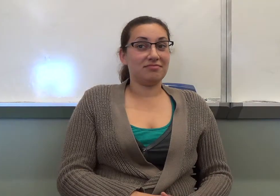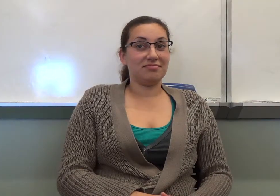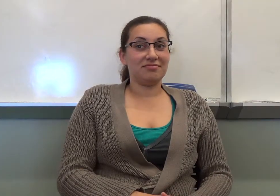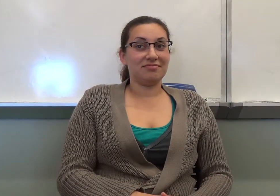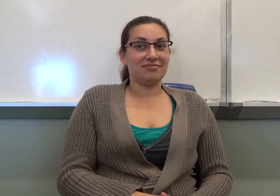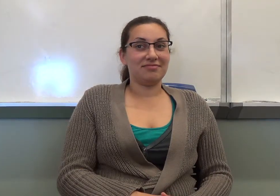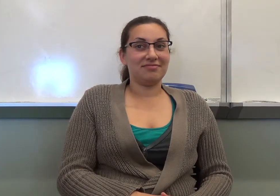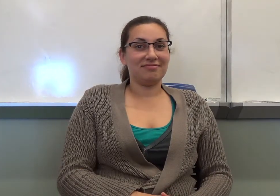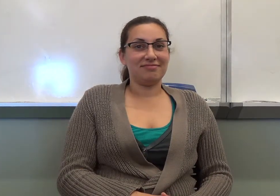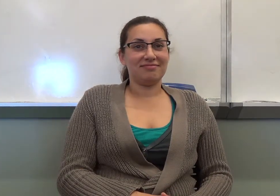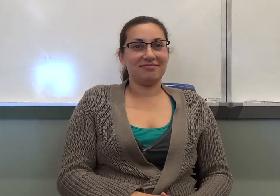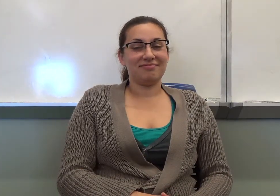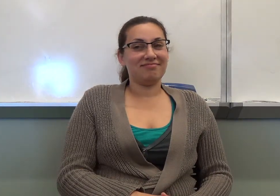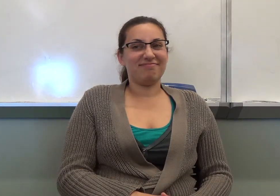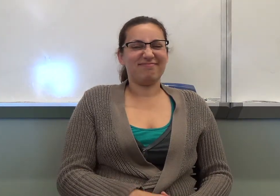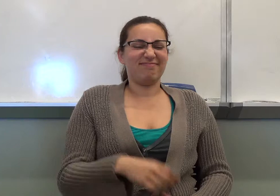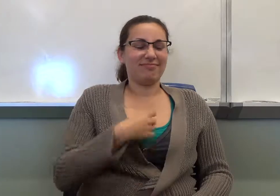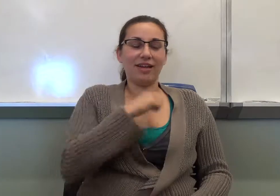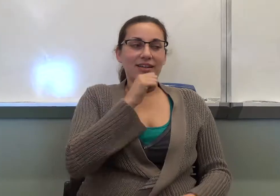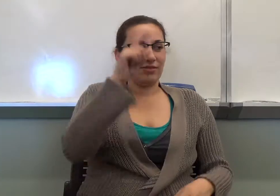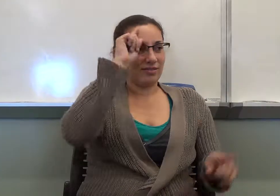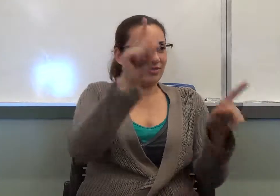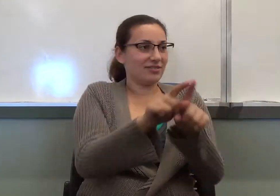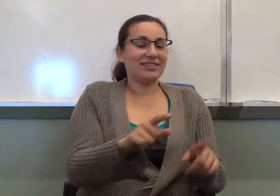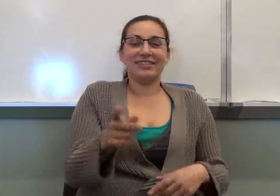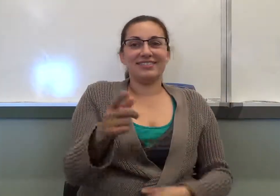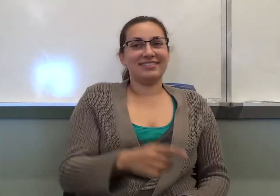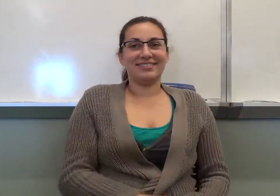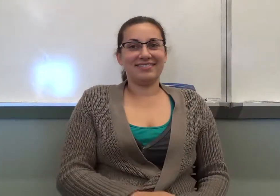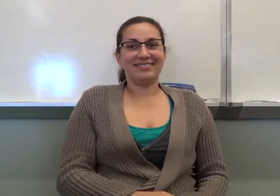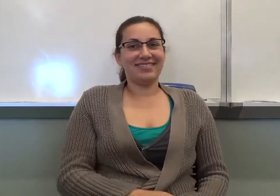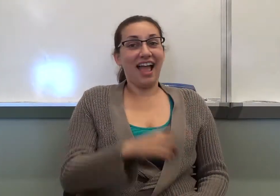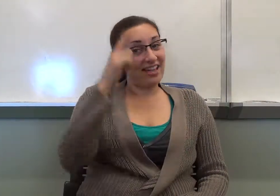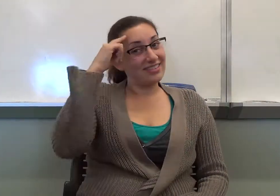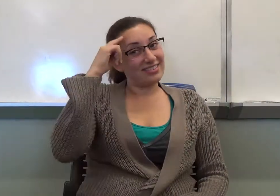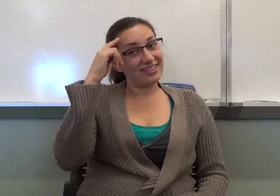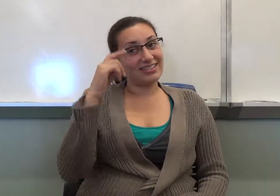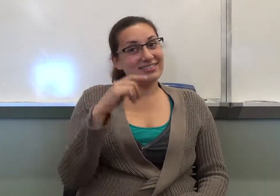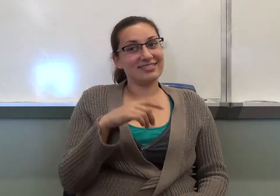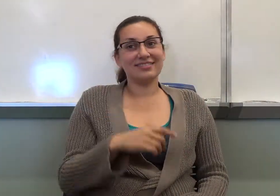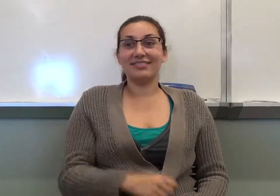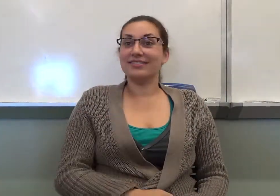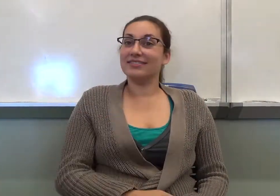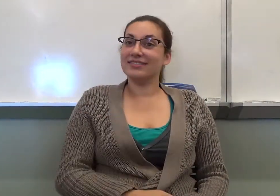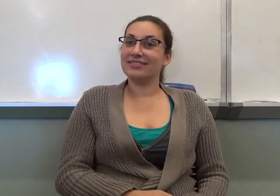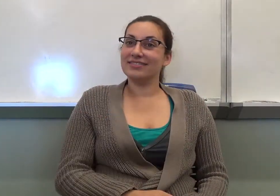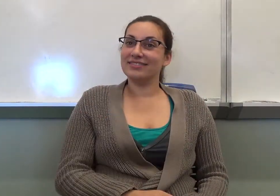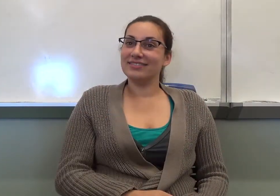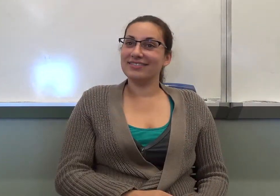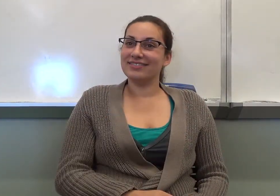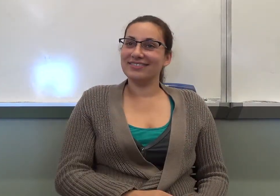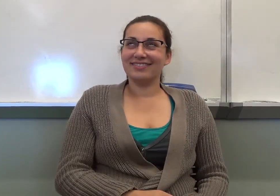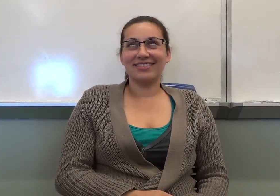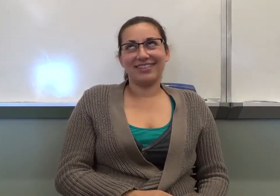carpeted. Got it. So it's 396 minus